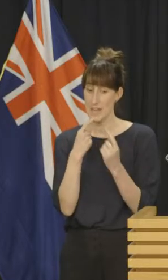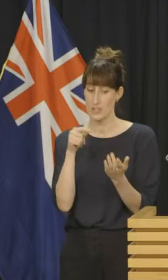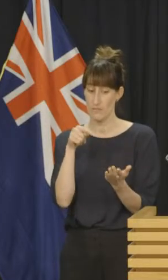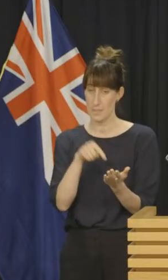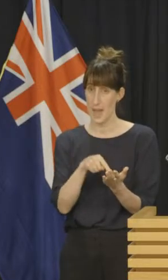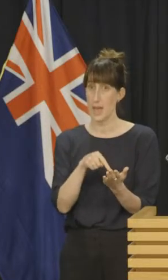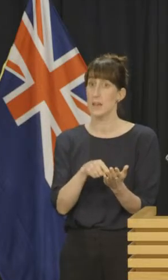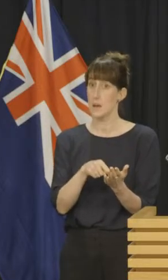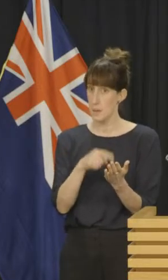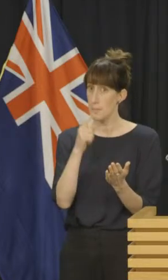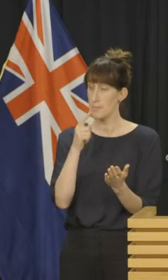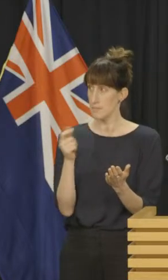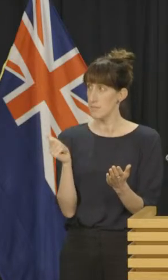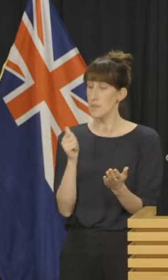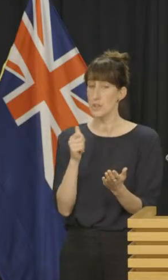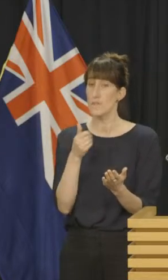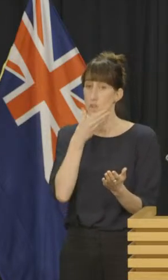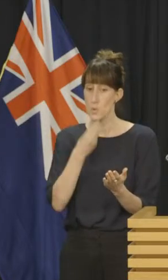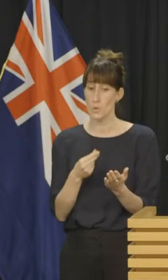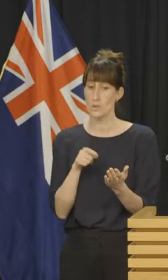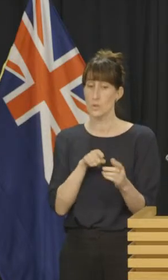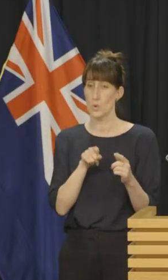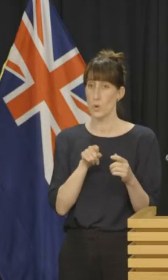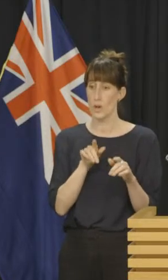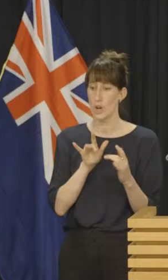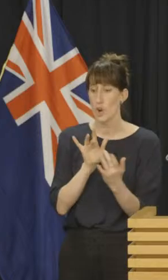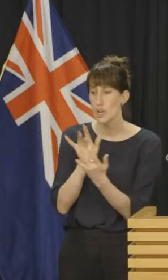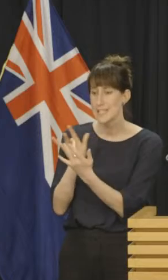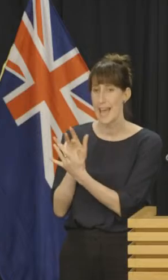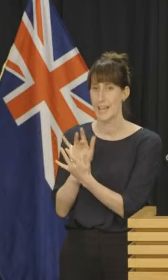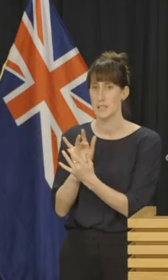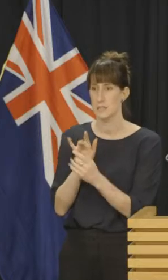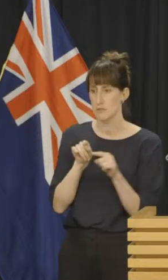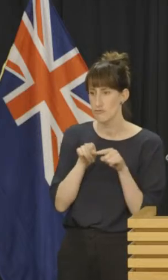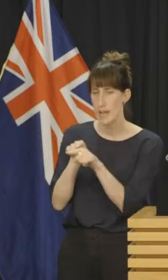contact tracing even if the exposure notification hasn't gone out. Why hasn't that been